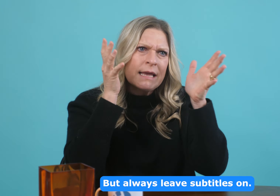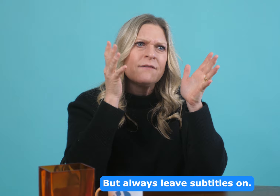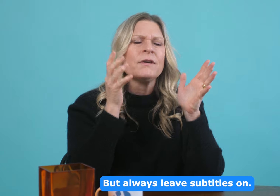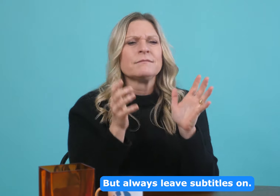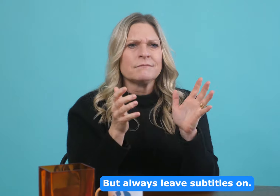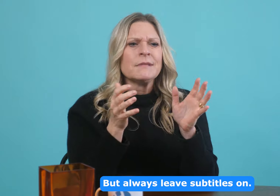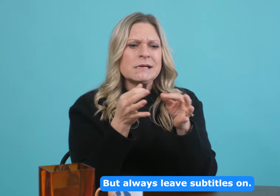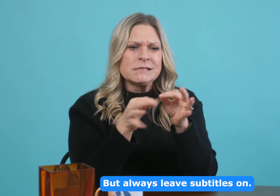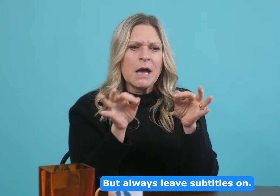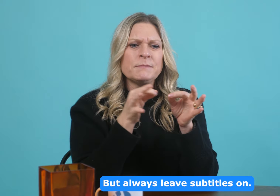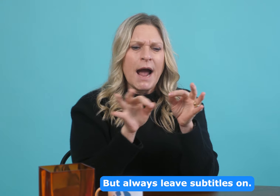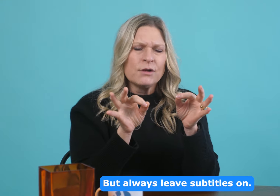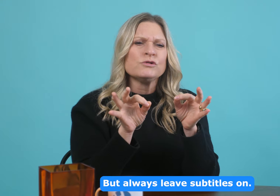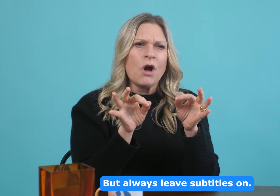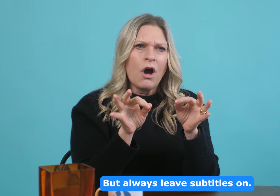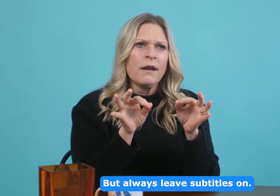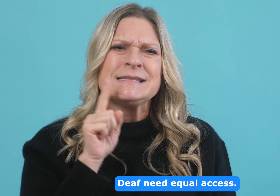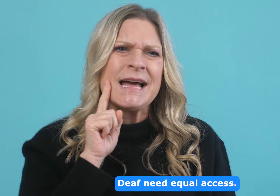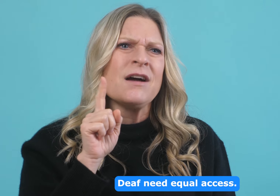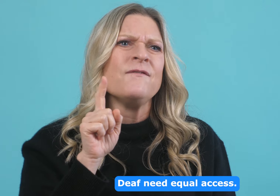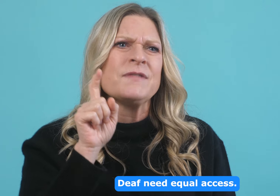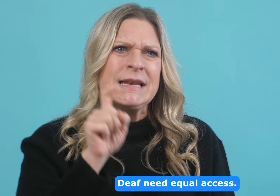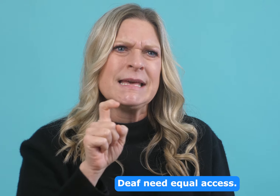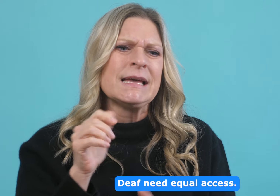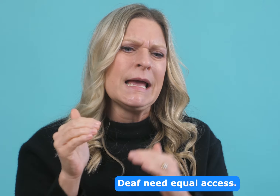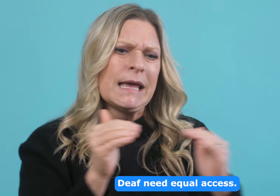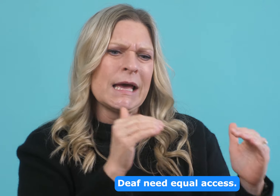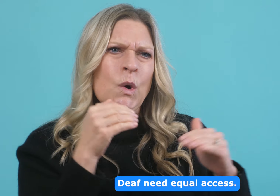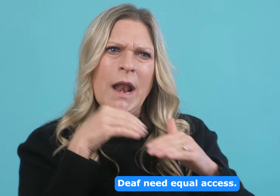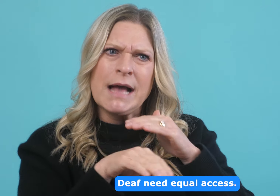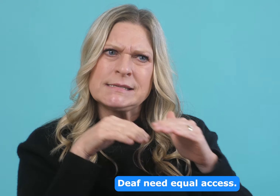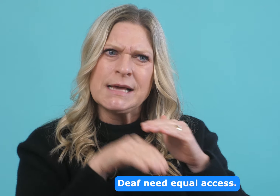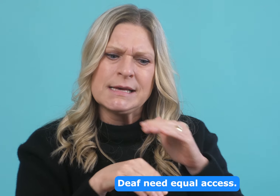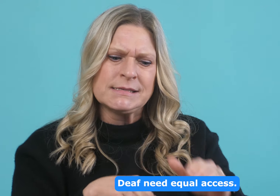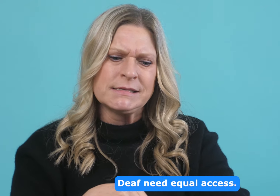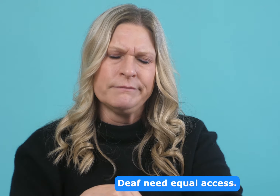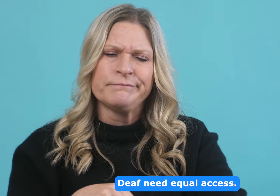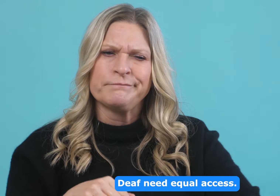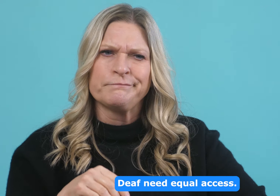leave subtitles on. Deaf need equalizes.